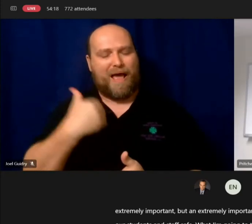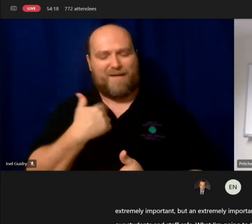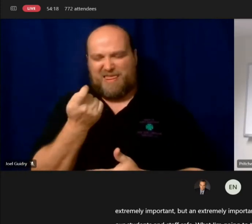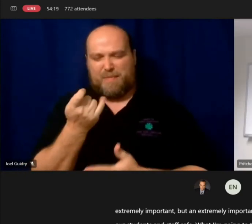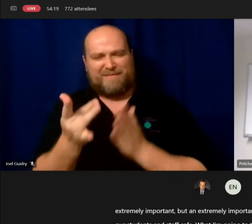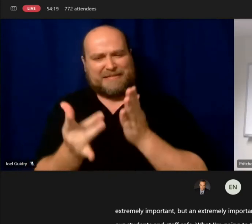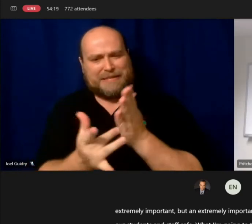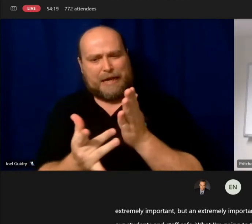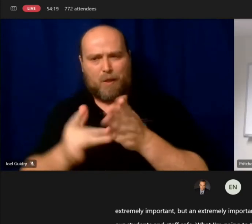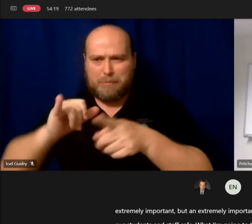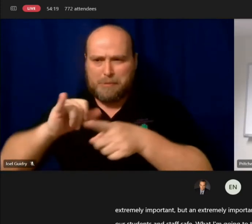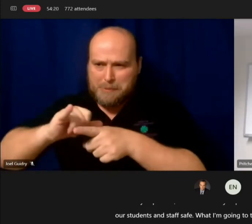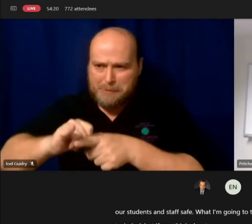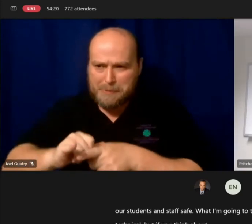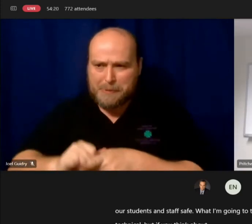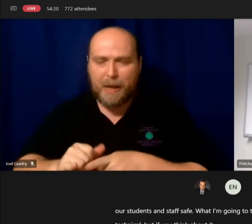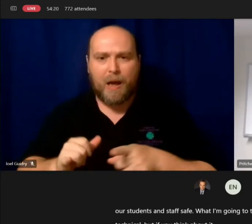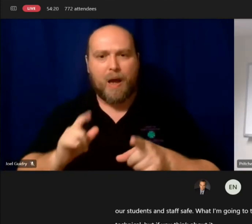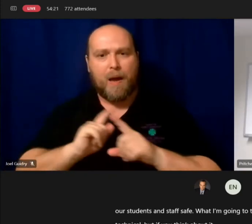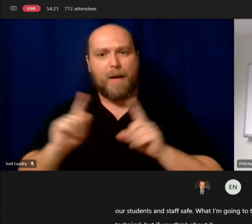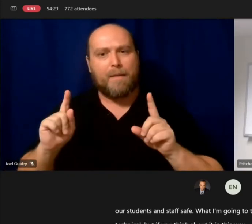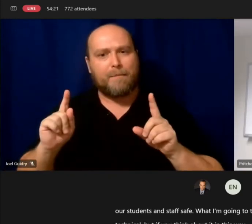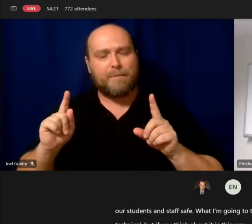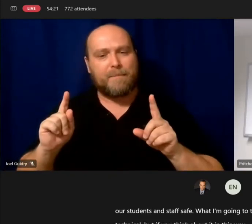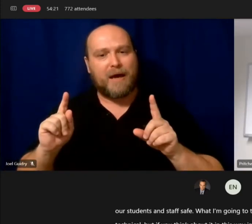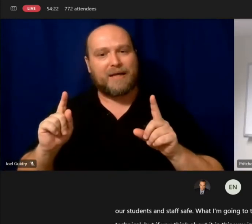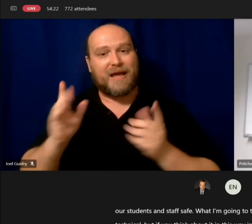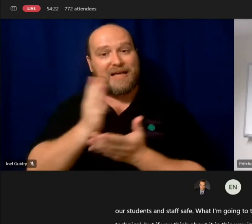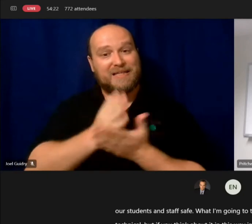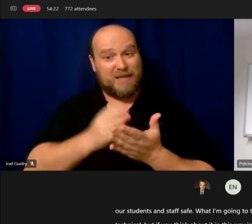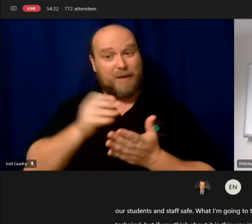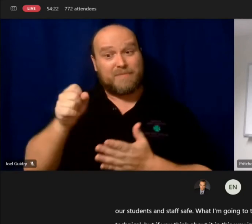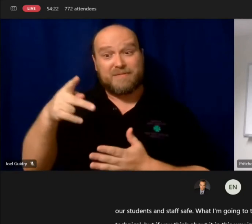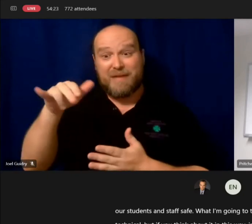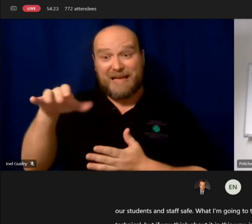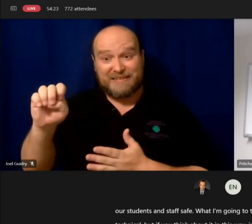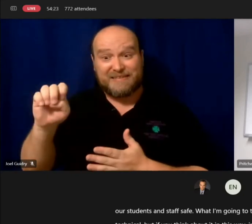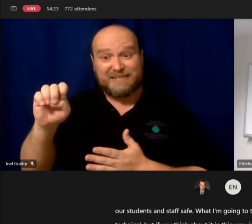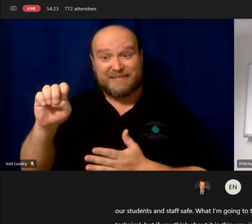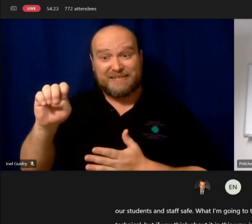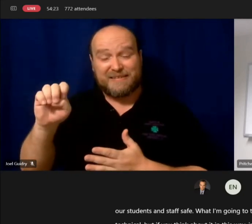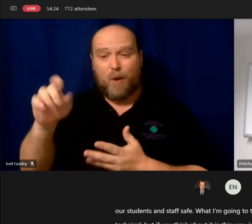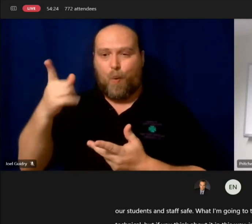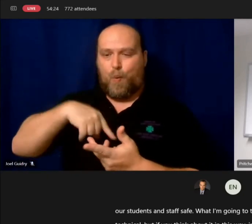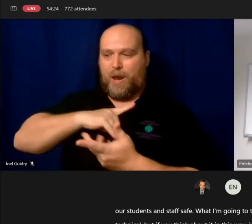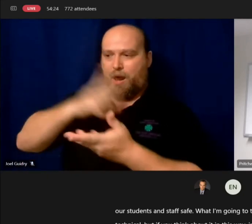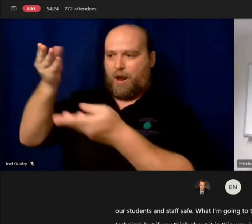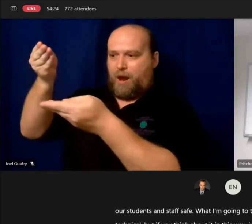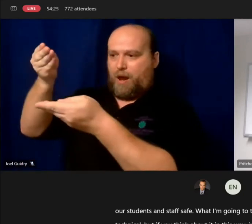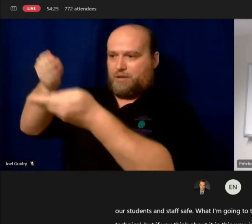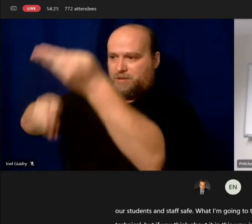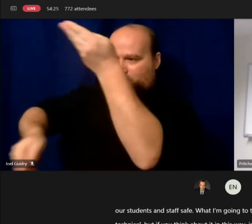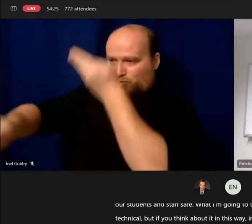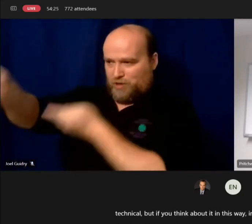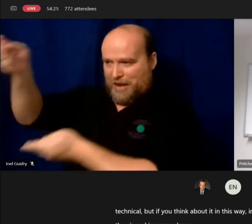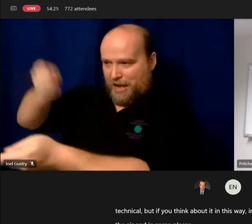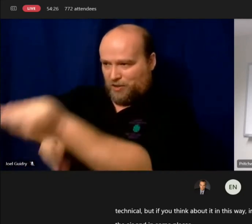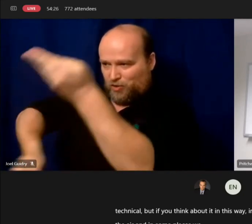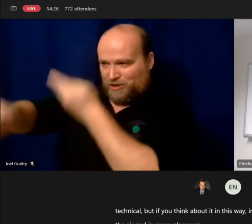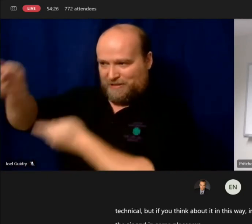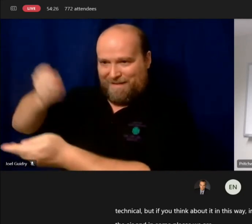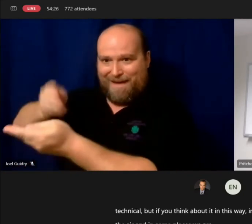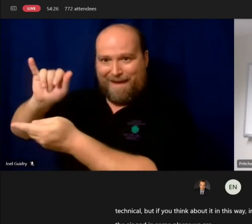this way, in some spaces we are exchanging the air, and in some places we are cleaning the air or removing airborne